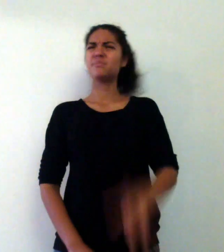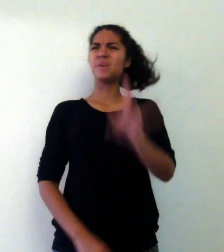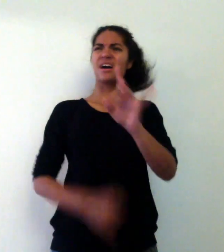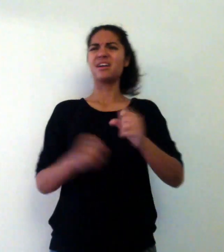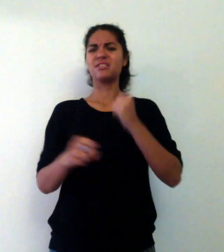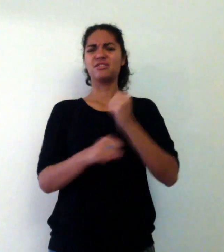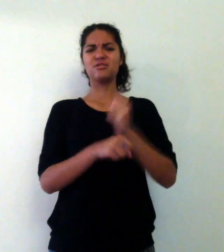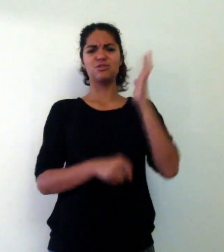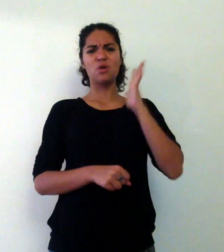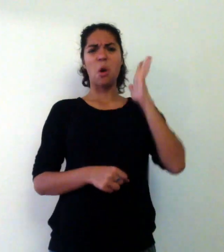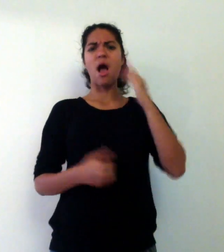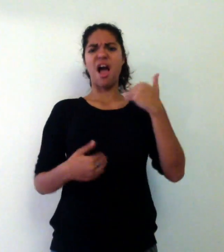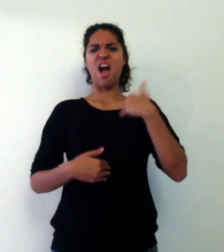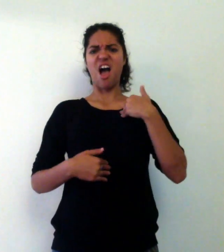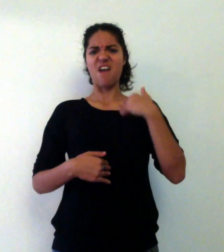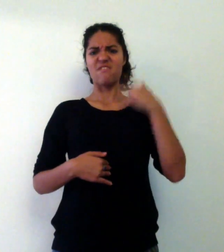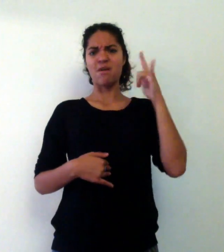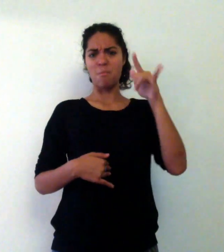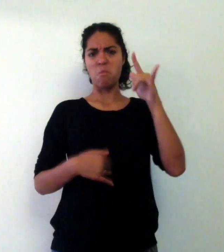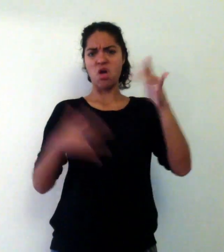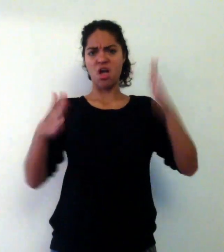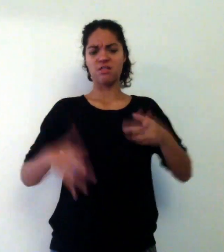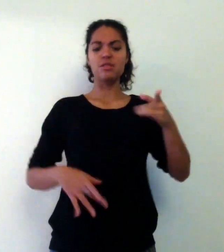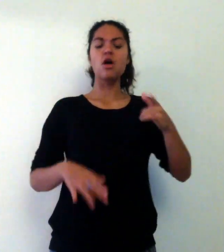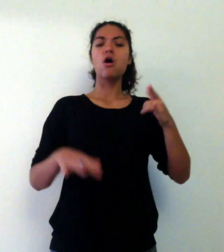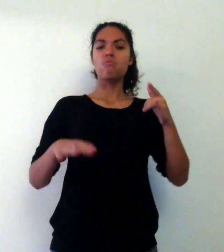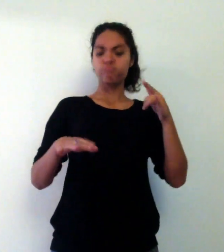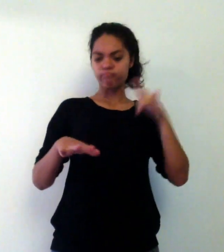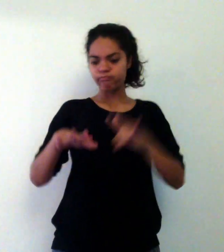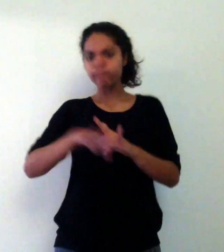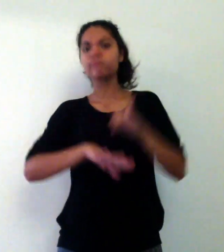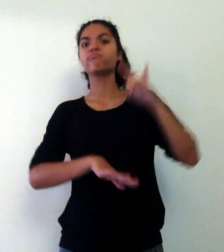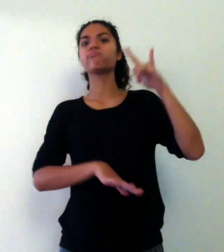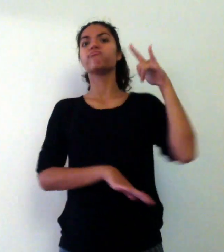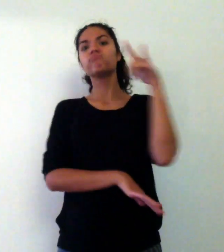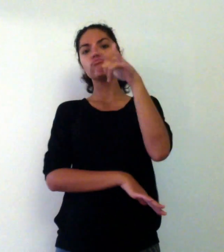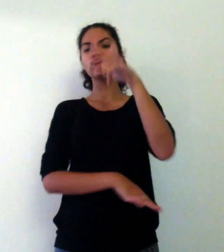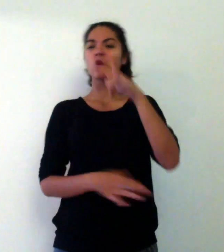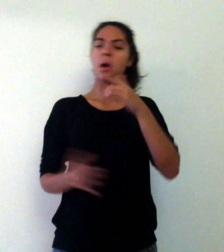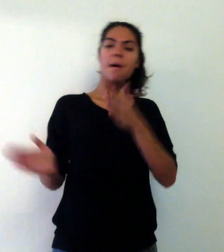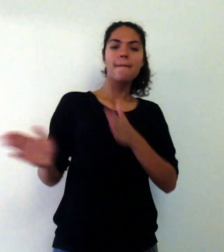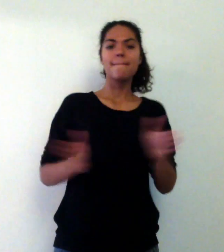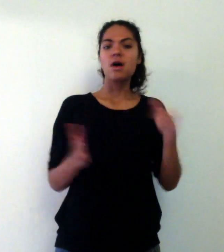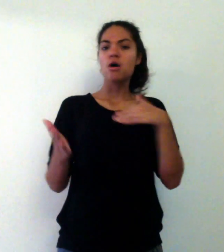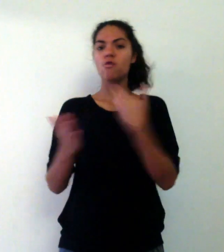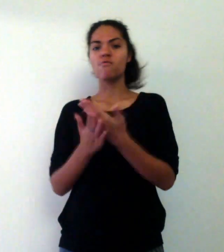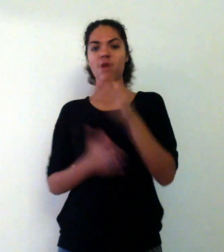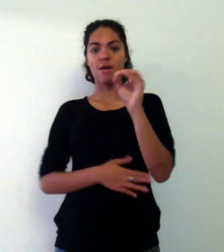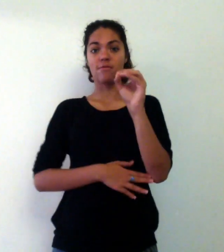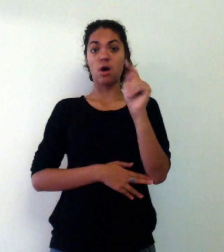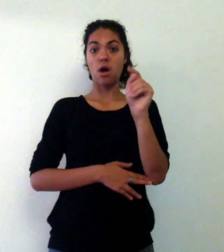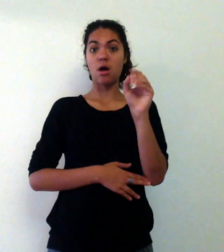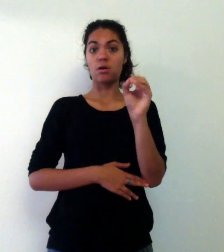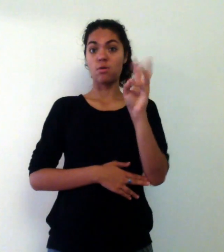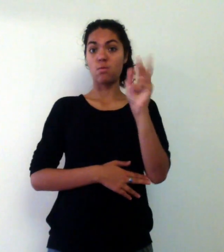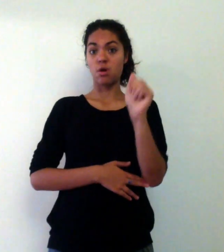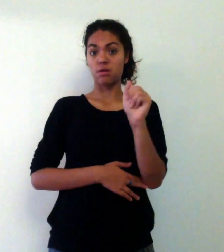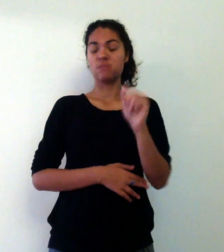think, somewhere to Ottawa. And all of a sudden, in midair, there was a fire in the washroom. Remember reading about